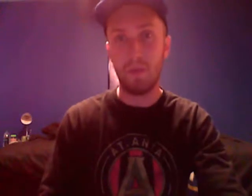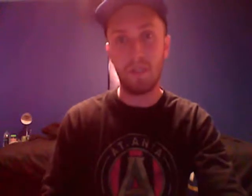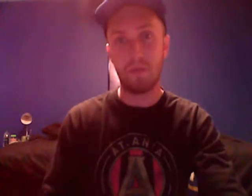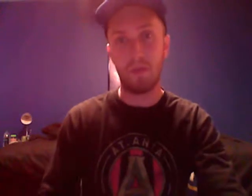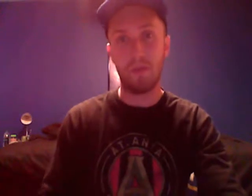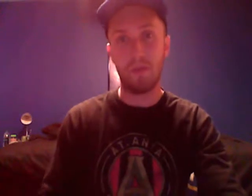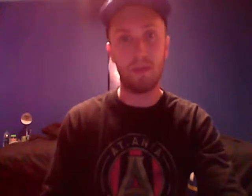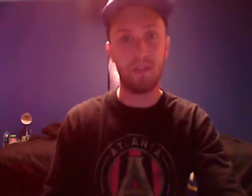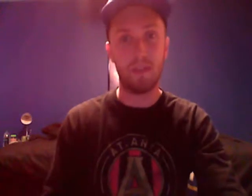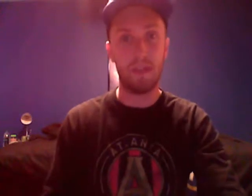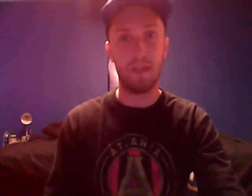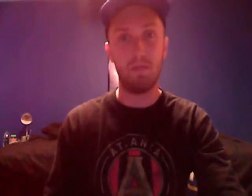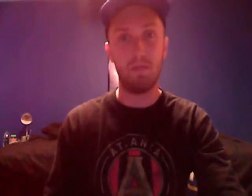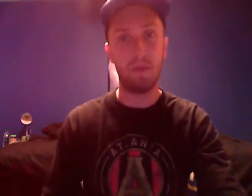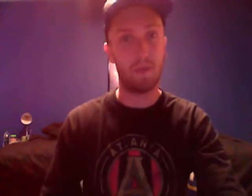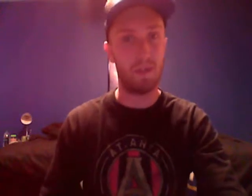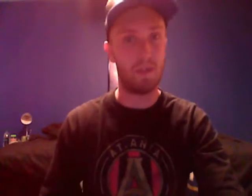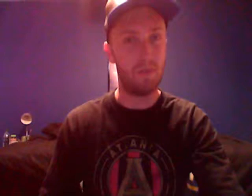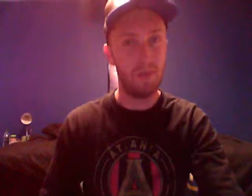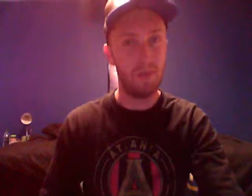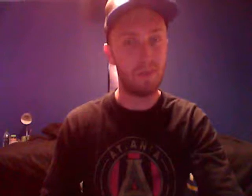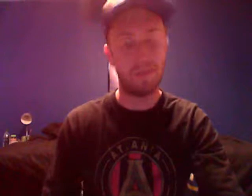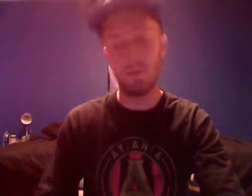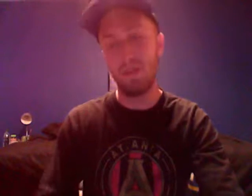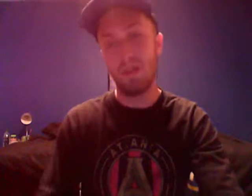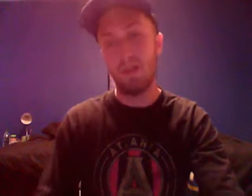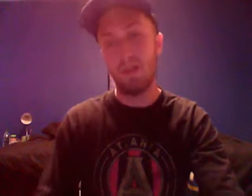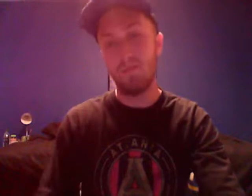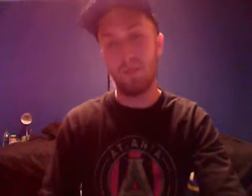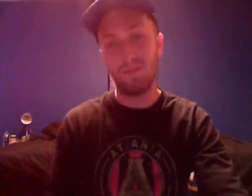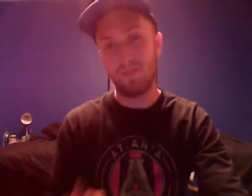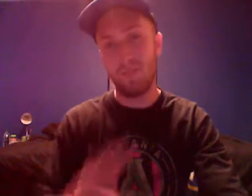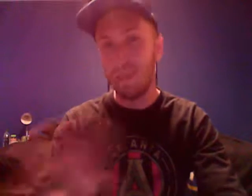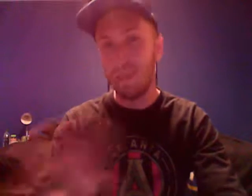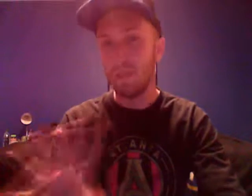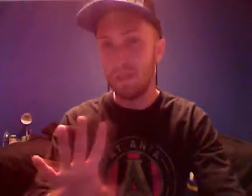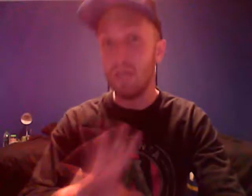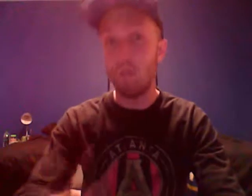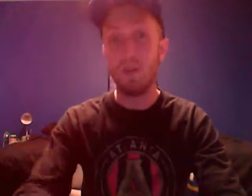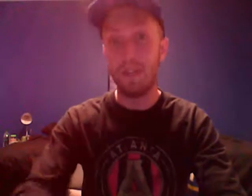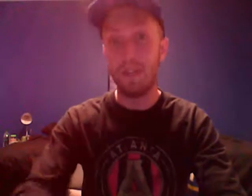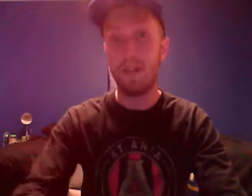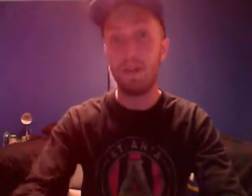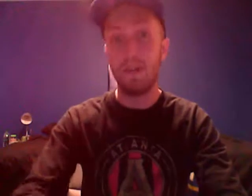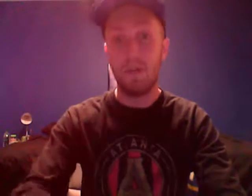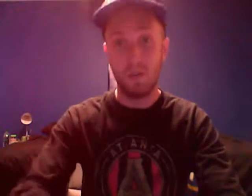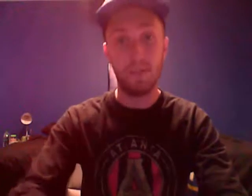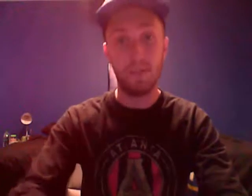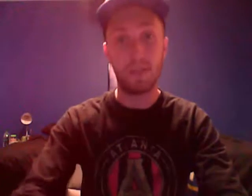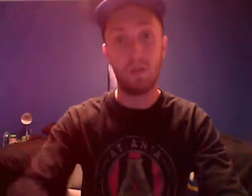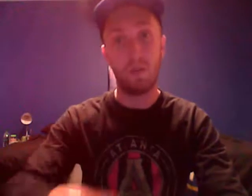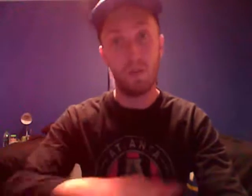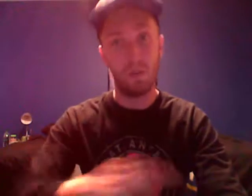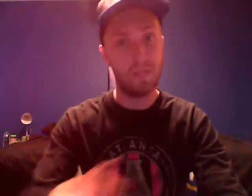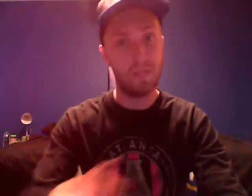he just thought, if I stick a leg in, maybe I'll kick the defender or something. But he was there for the second goal and didn't